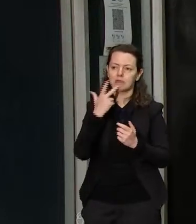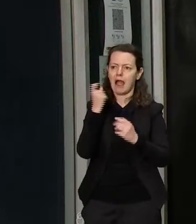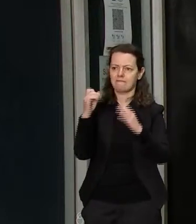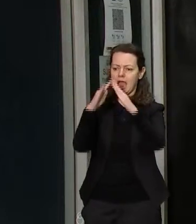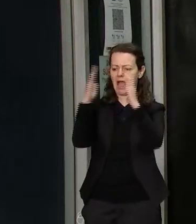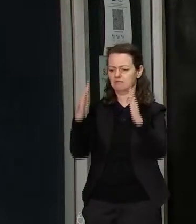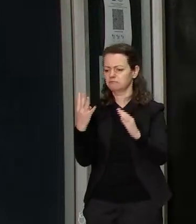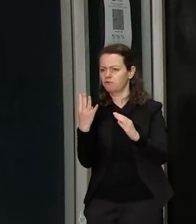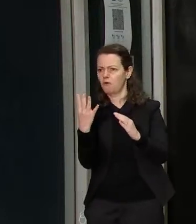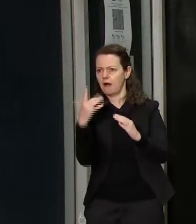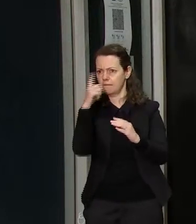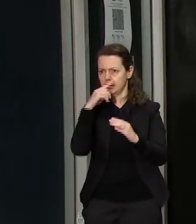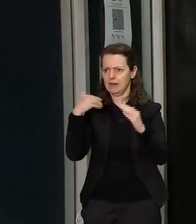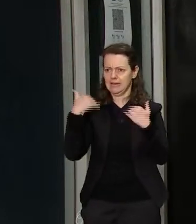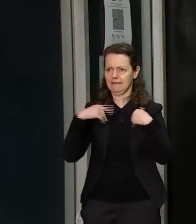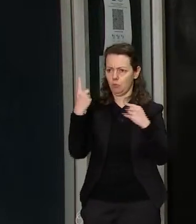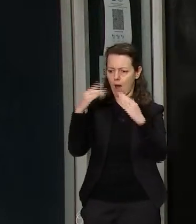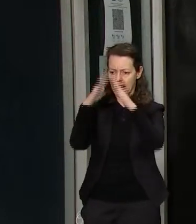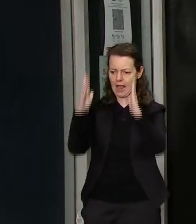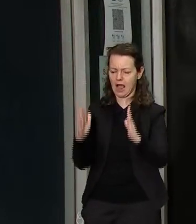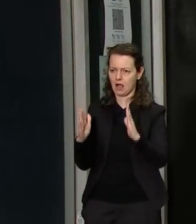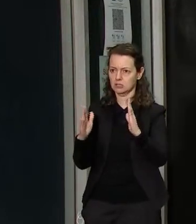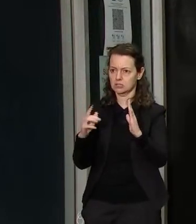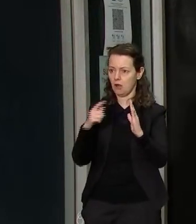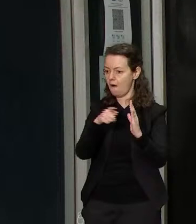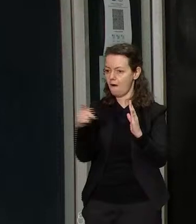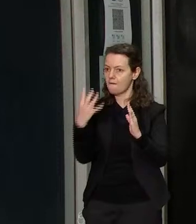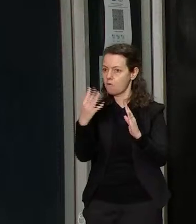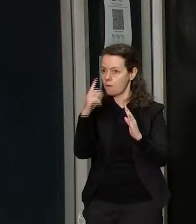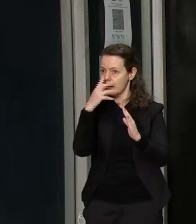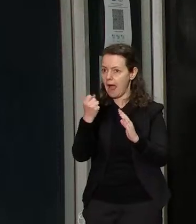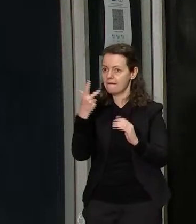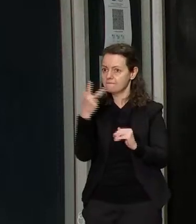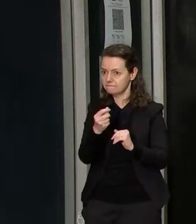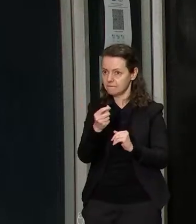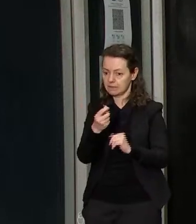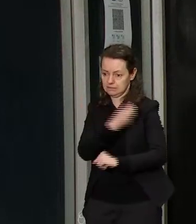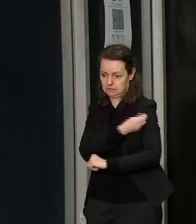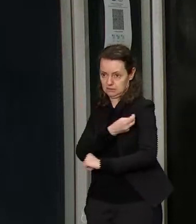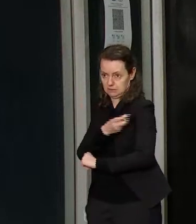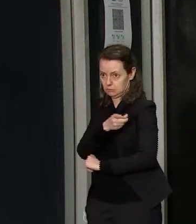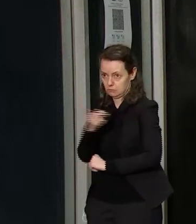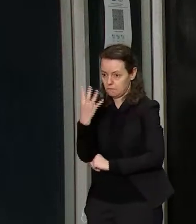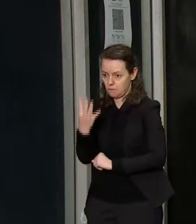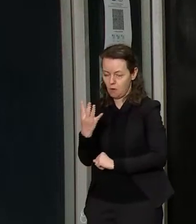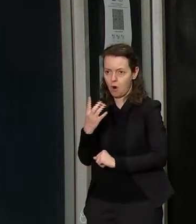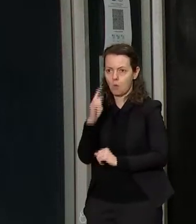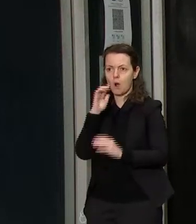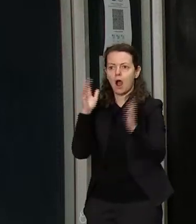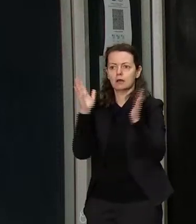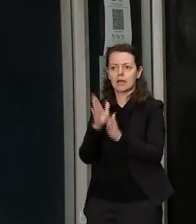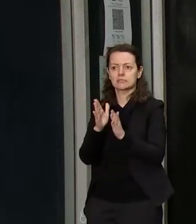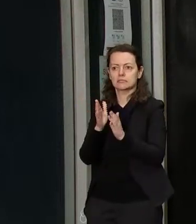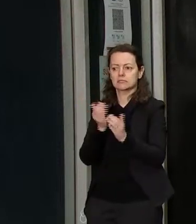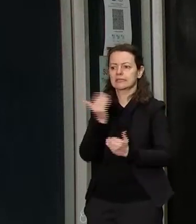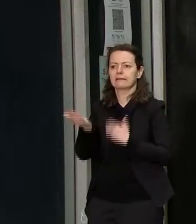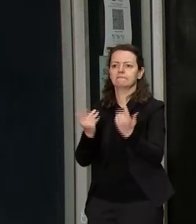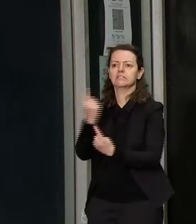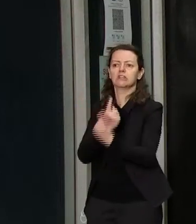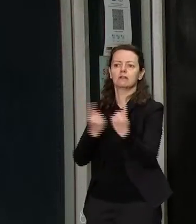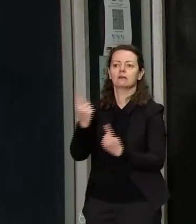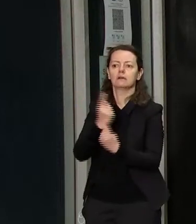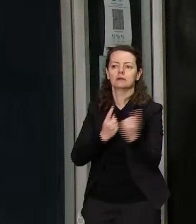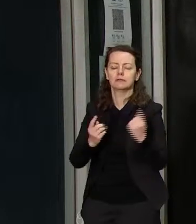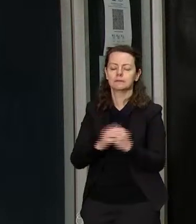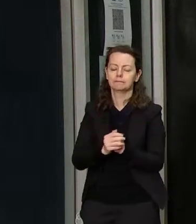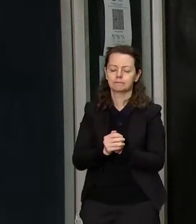can be totally game-changing for the risk of transmission. So every little bit helps. In terms of that magic herd immunity threshold